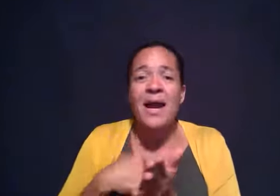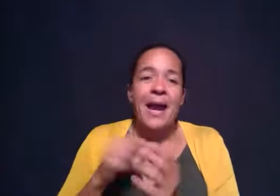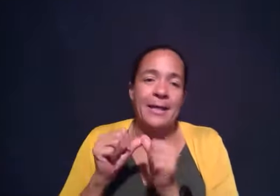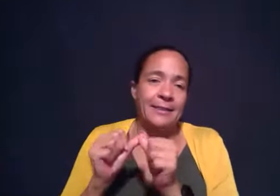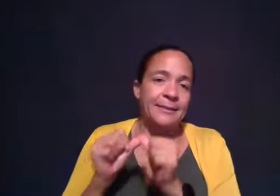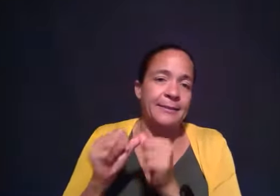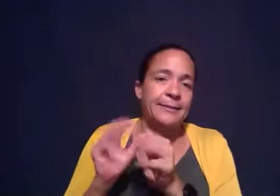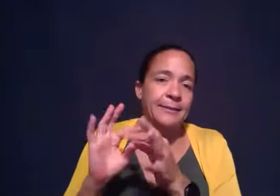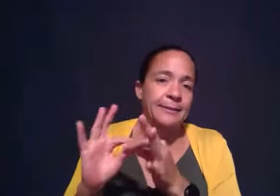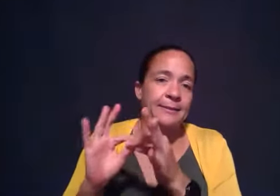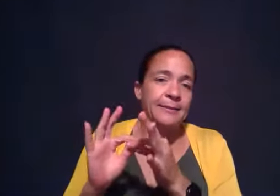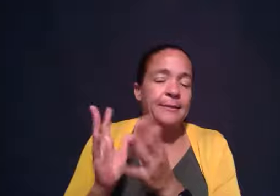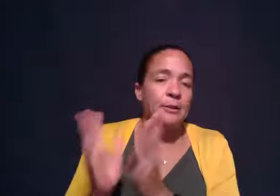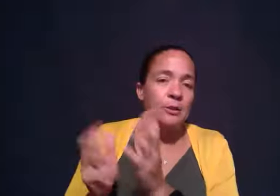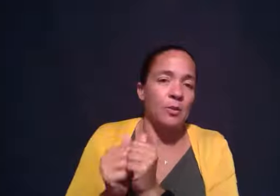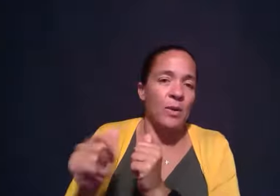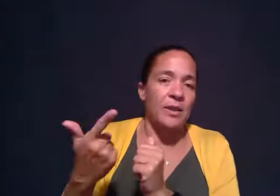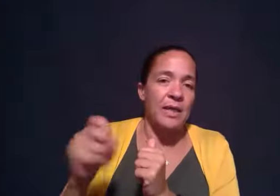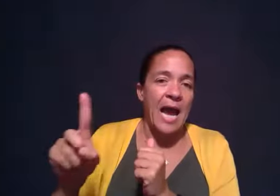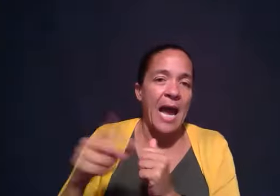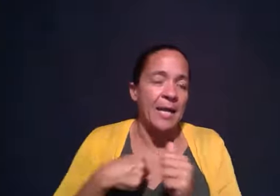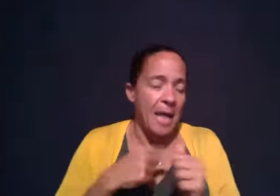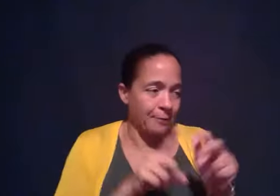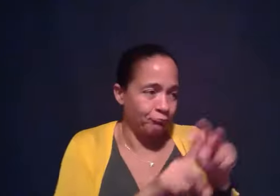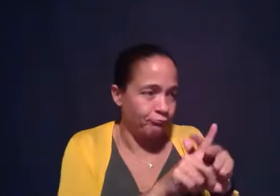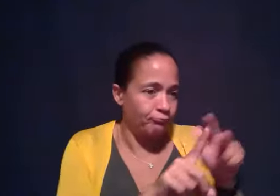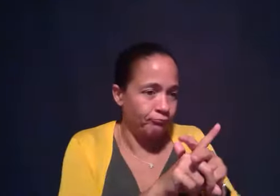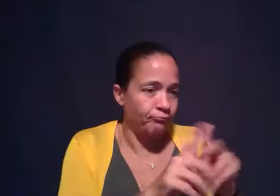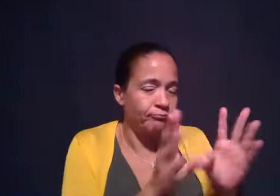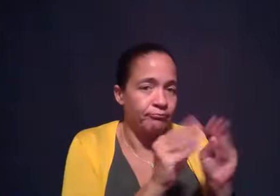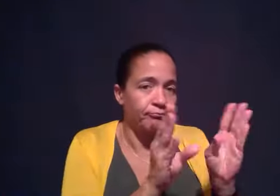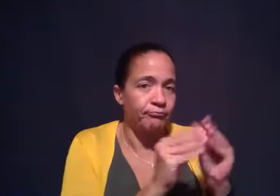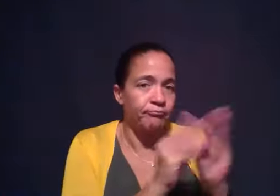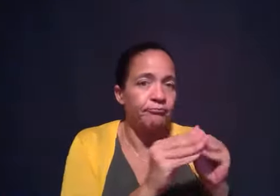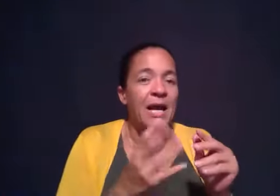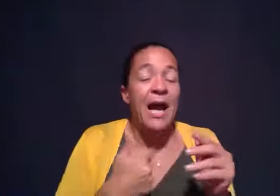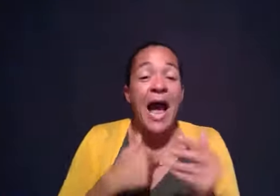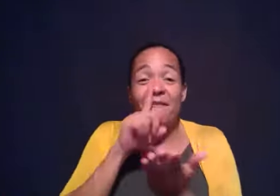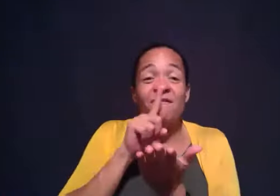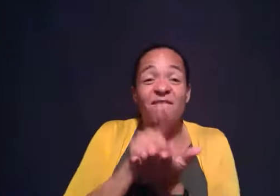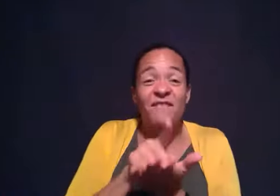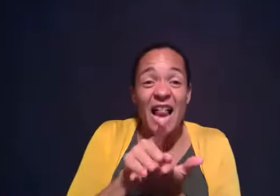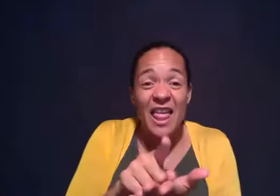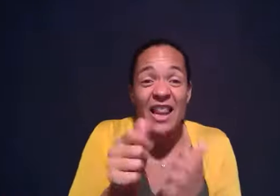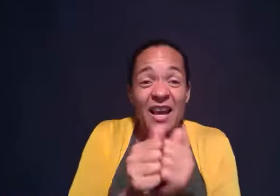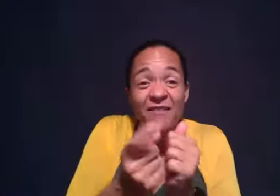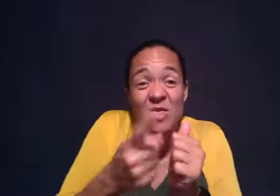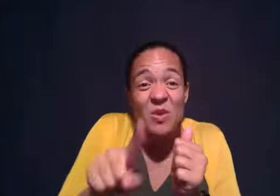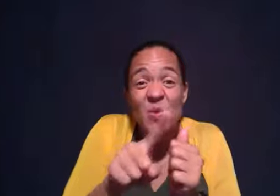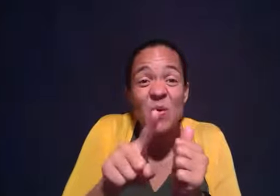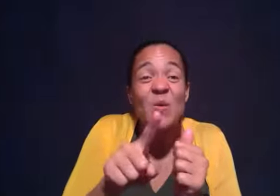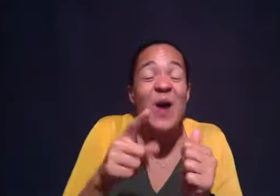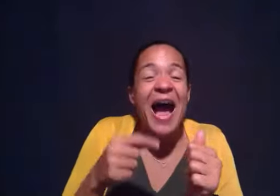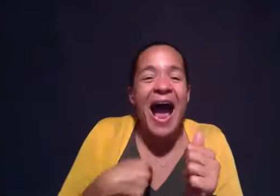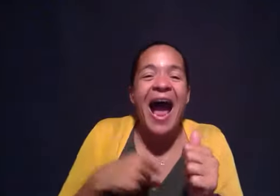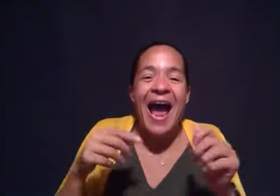continued to show up at those meetings. And just because I fell in love with you, I did what you told me to do. You know, I got a sponsor and I got